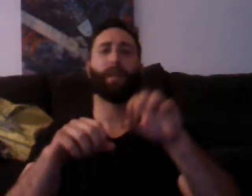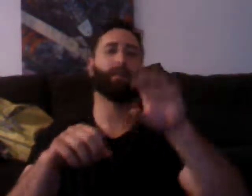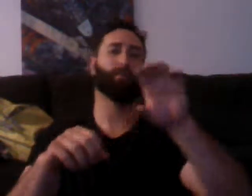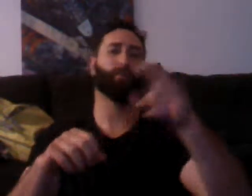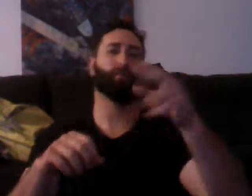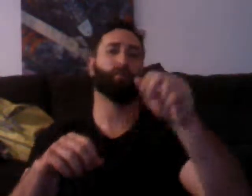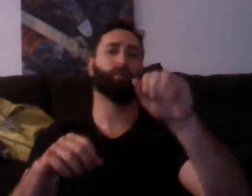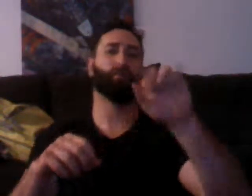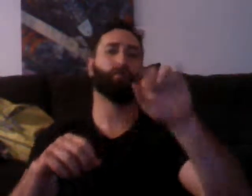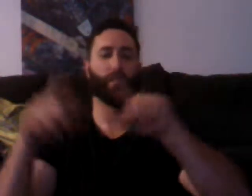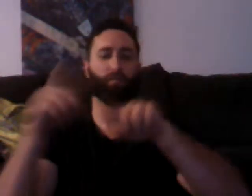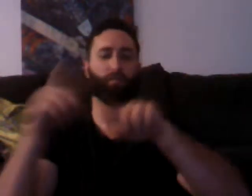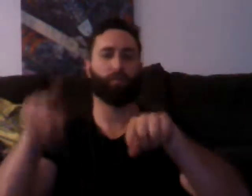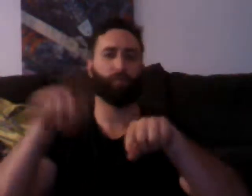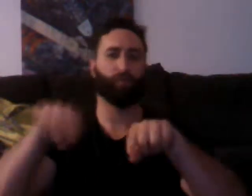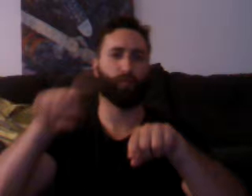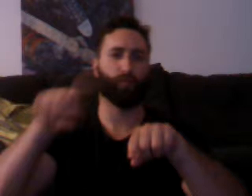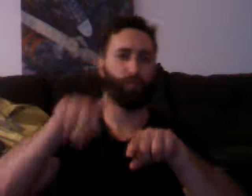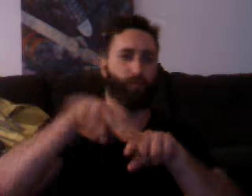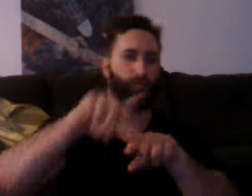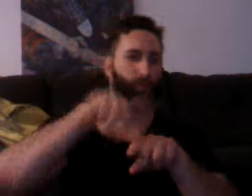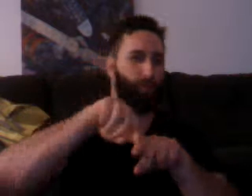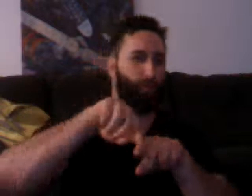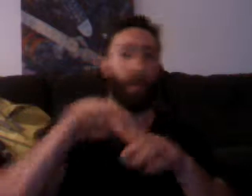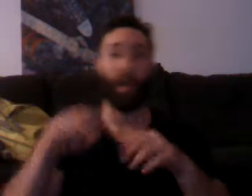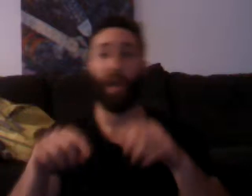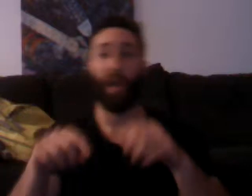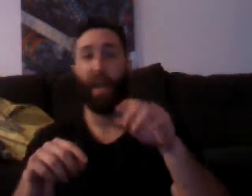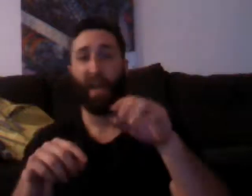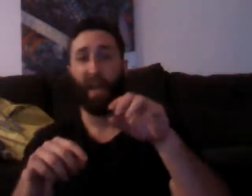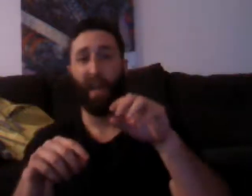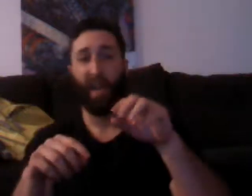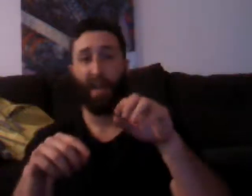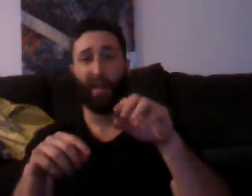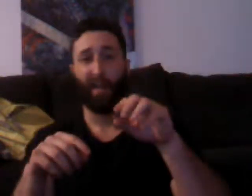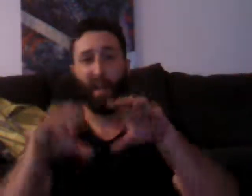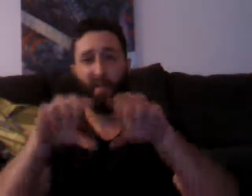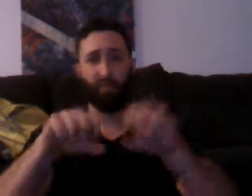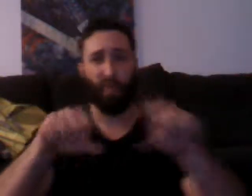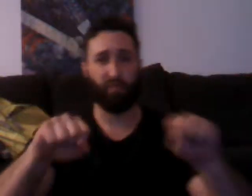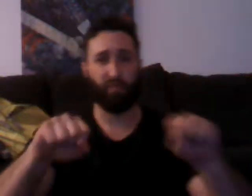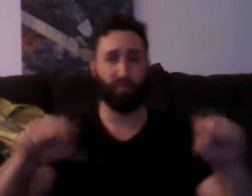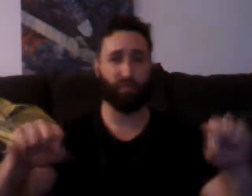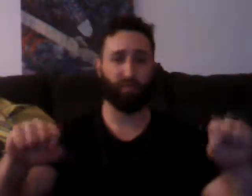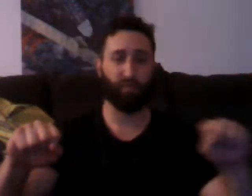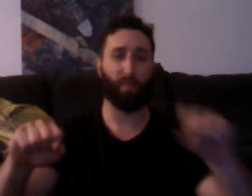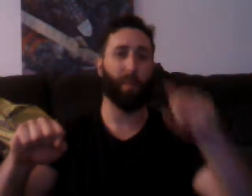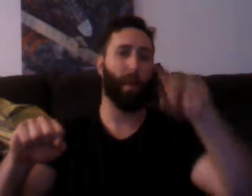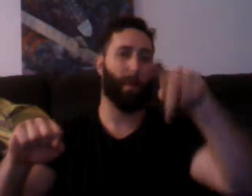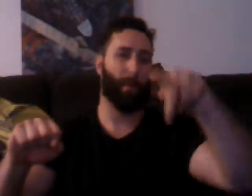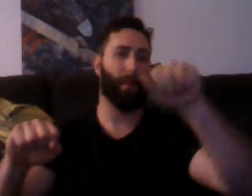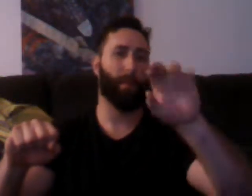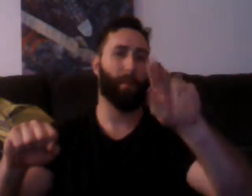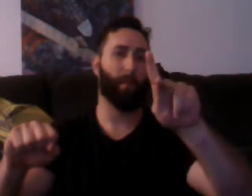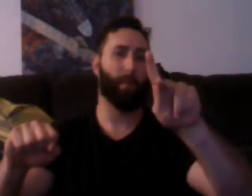This factory manufactures an incredible 300,000 hot dogs an hour. That's close to 2.5 million per shift.